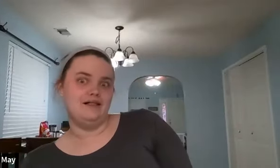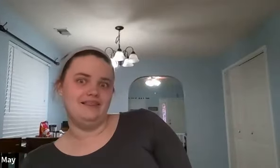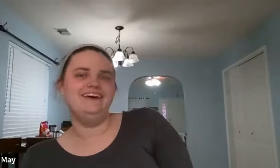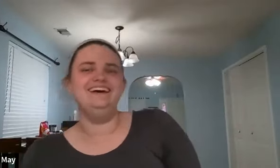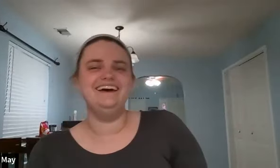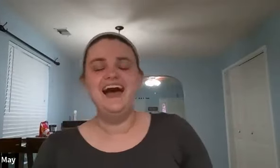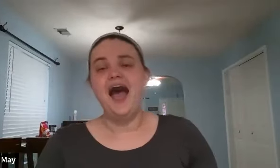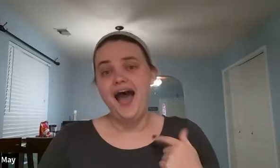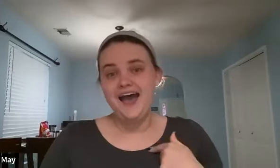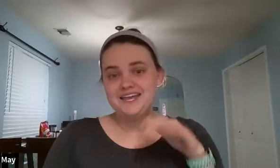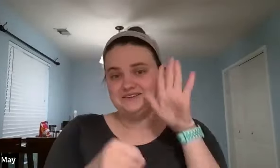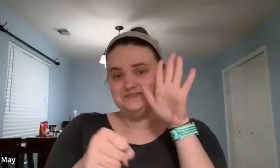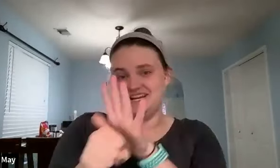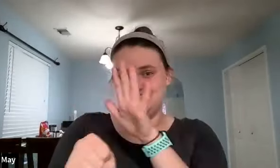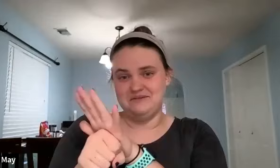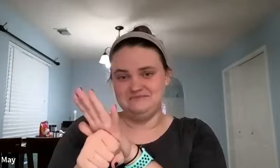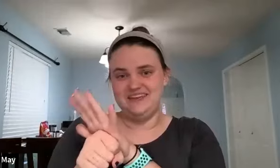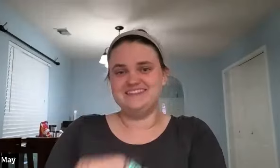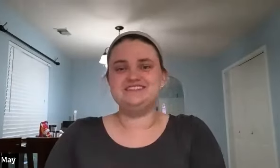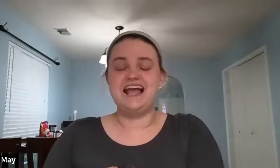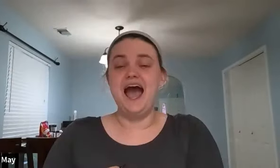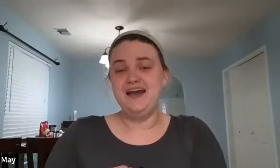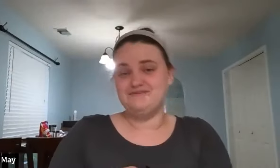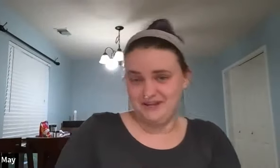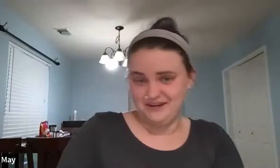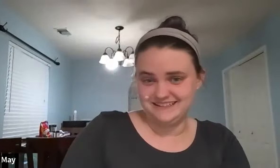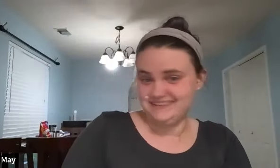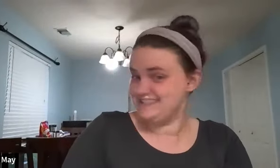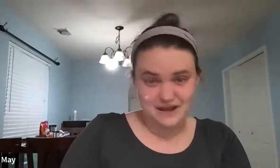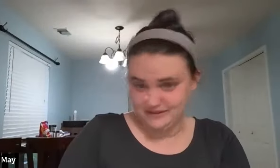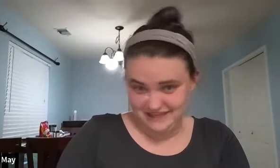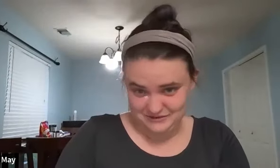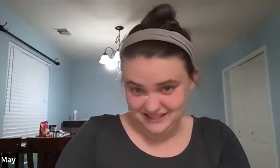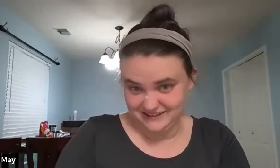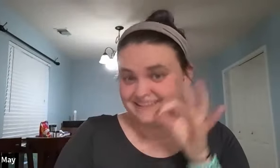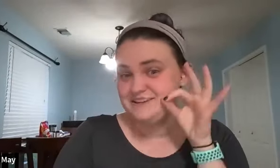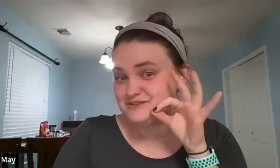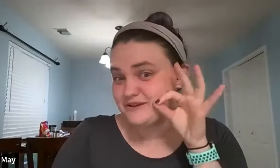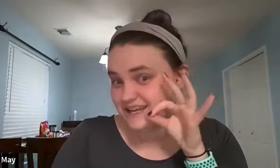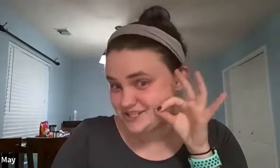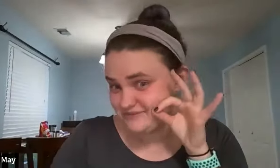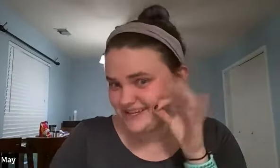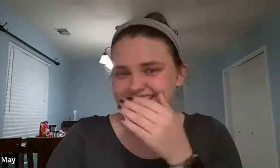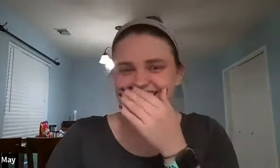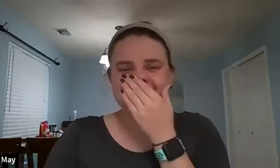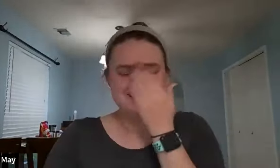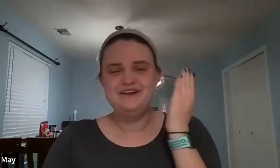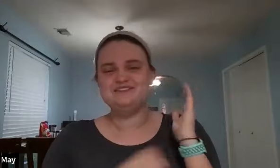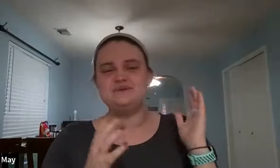well, I use ketchup. And then she's like, I've learned that's not what they use here. They use ketchup. So we